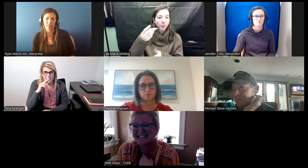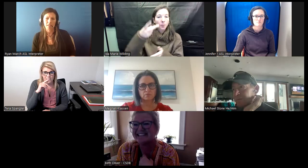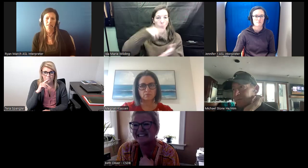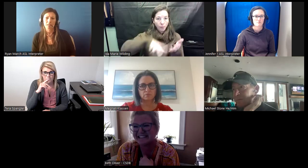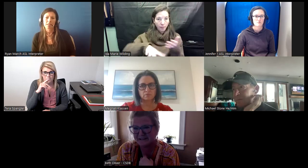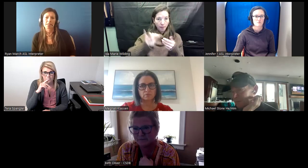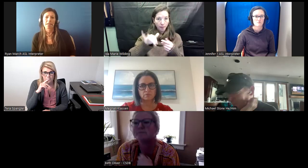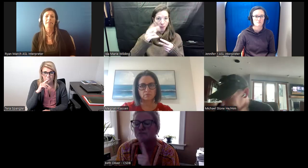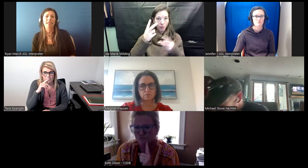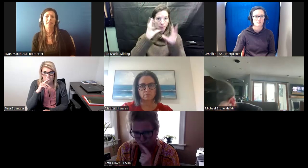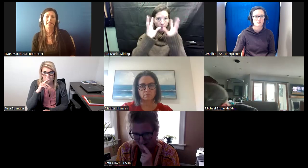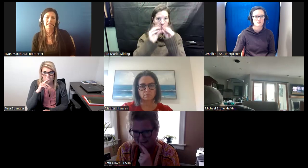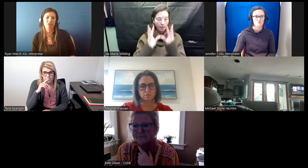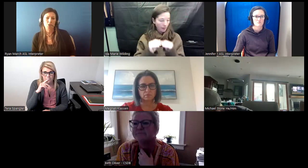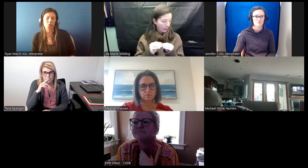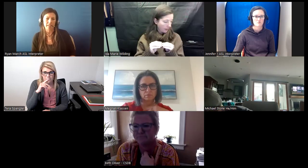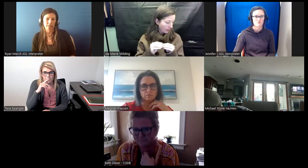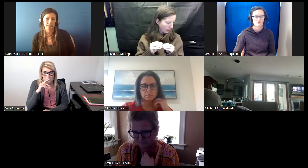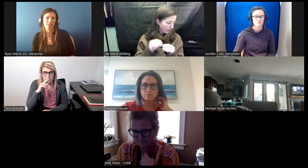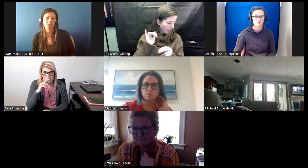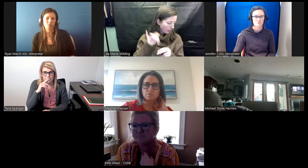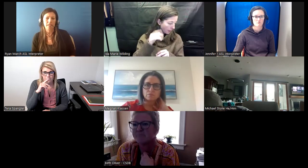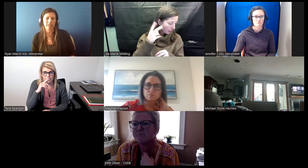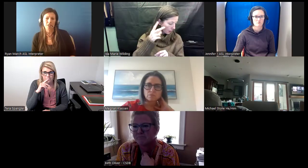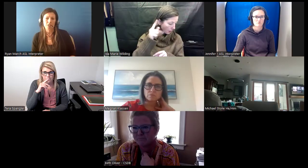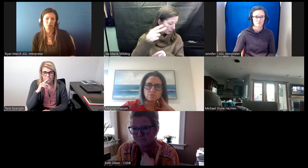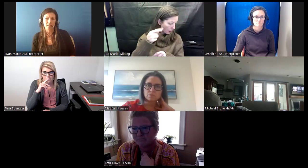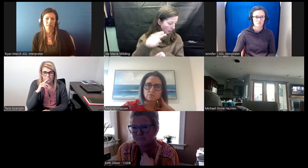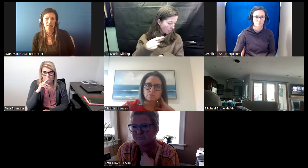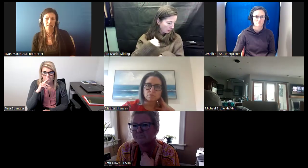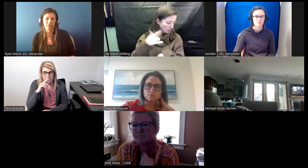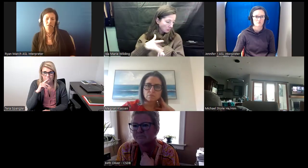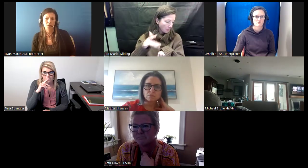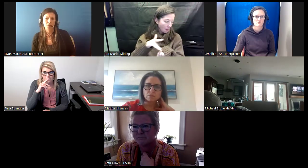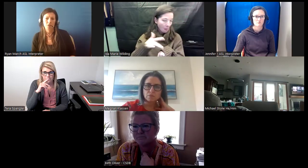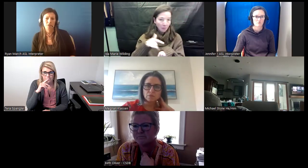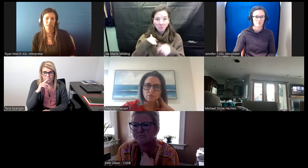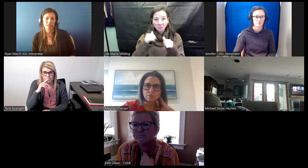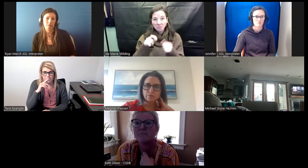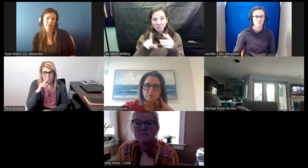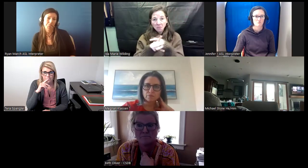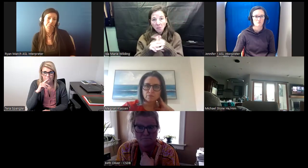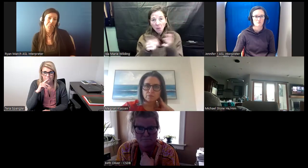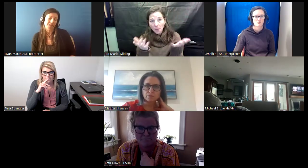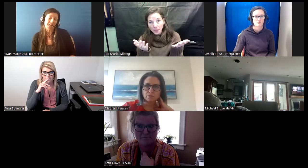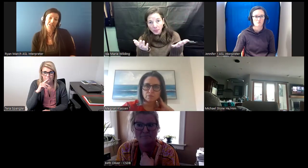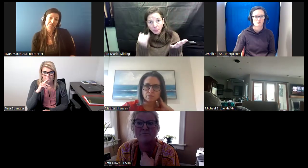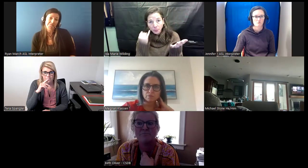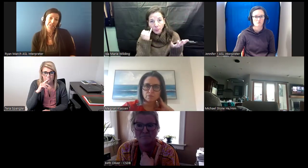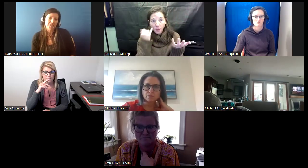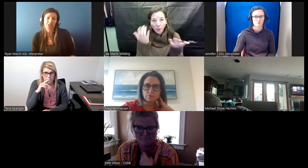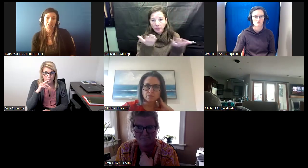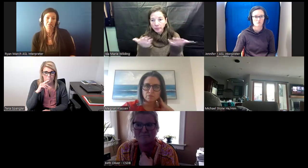Okay. And then again in 2 weeks. So meeting every 2 weeks. So Thursday, I mean, I